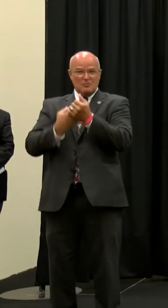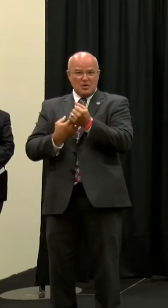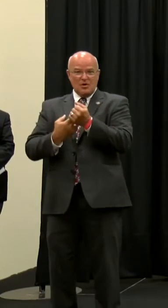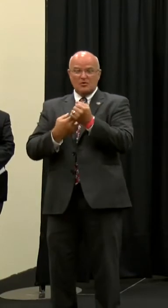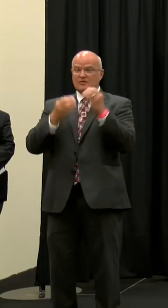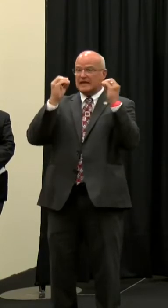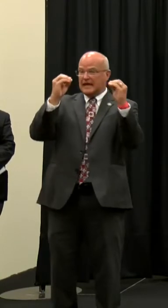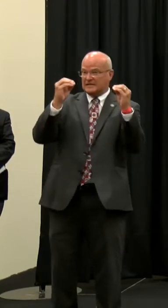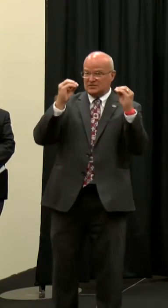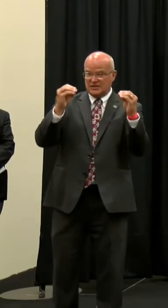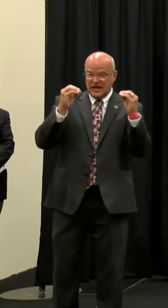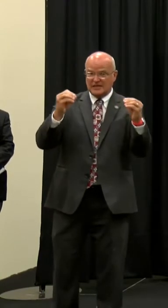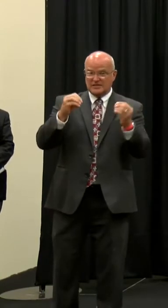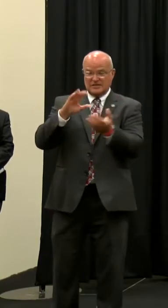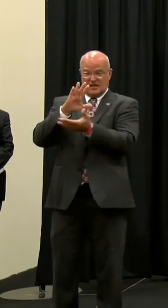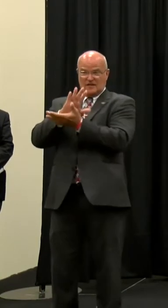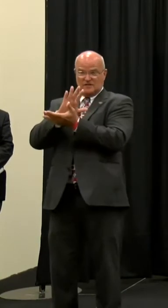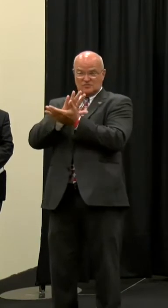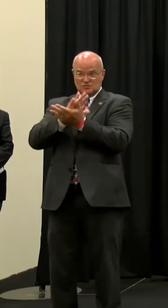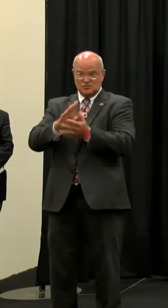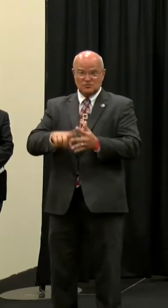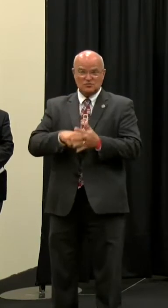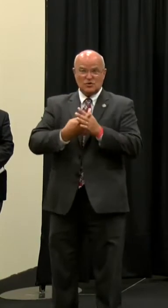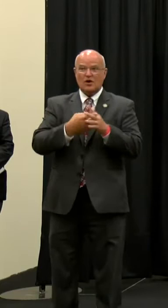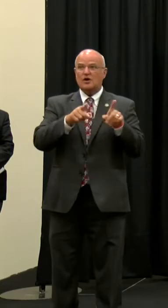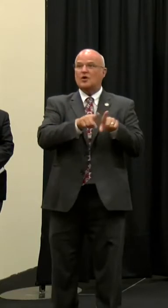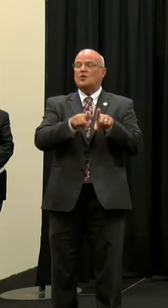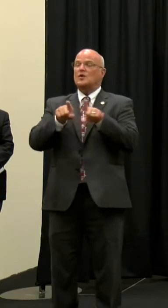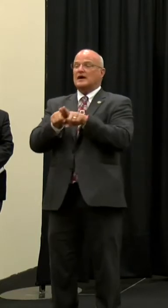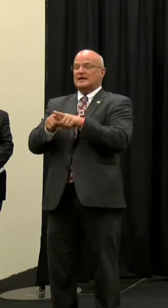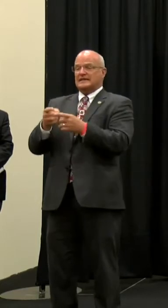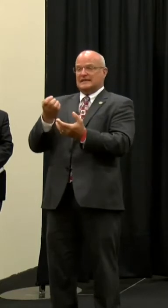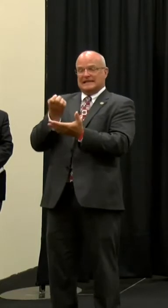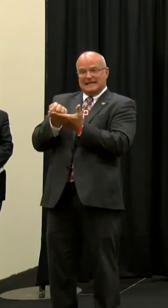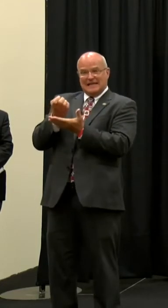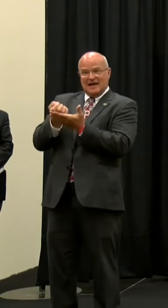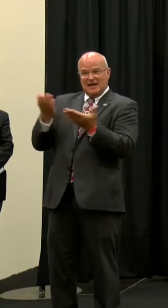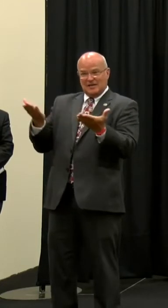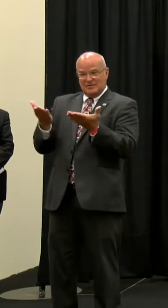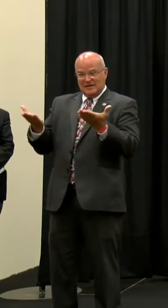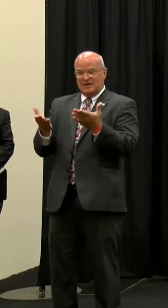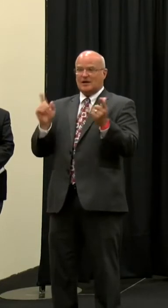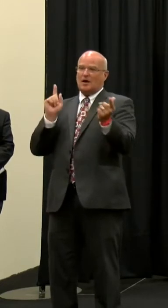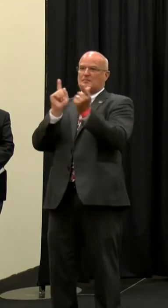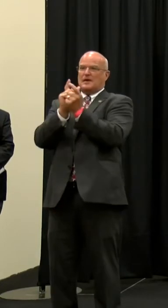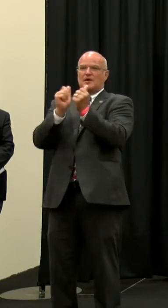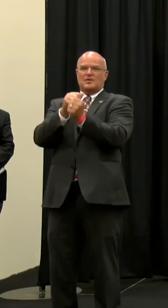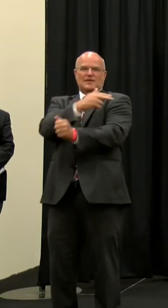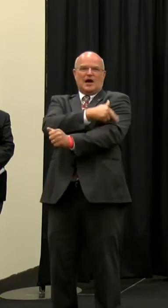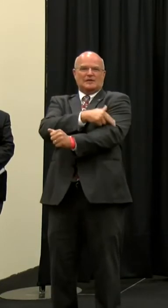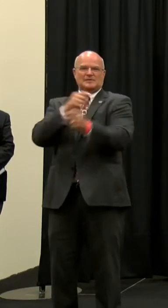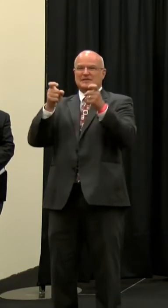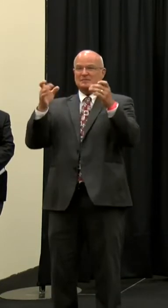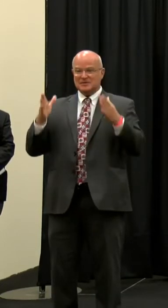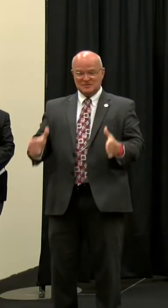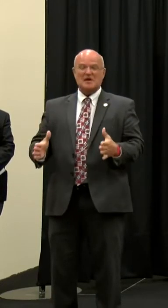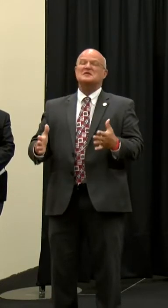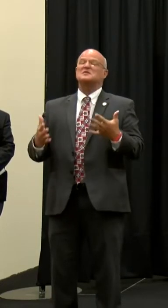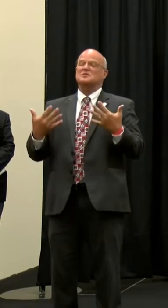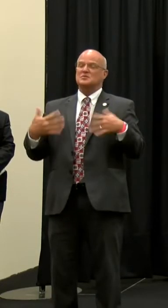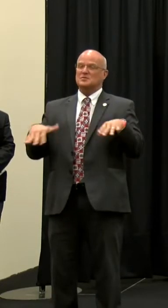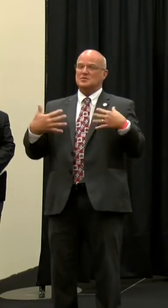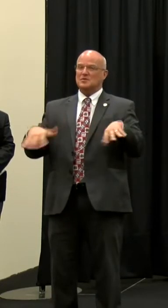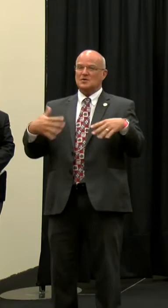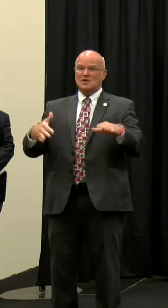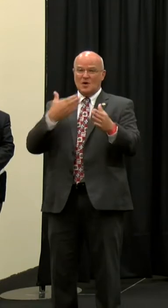the education and our school start, as well as the economy here, met with the hospital administrators. So again, another